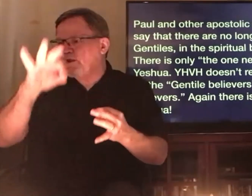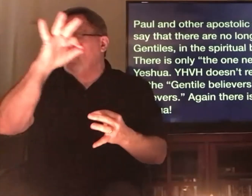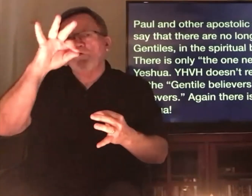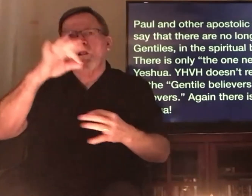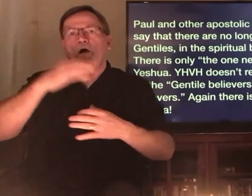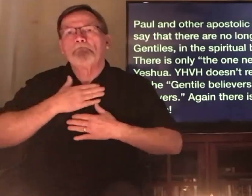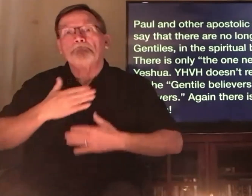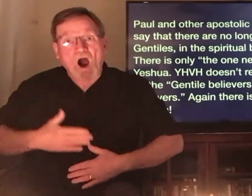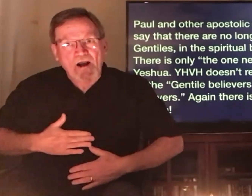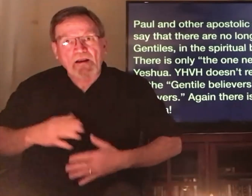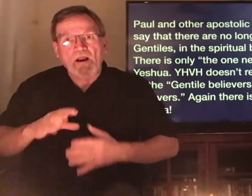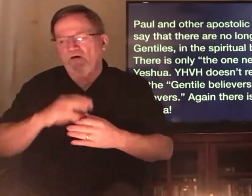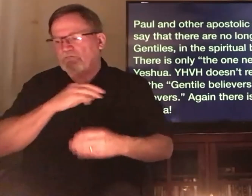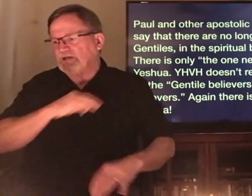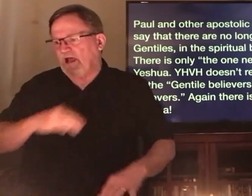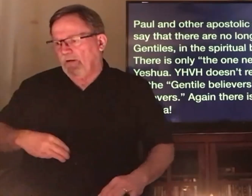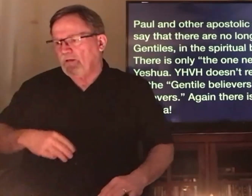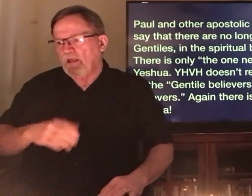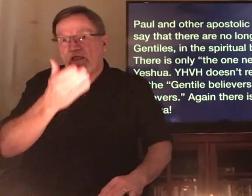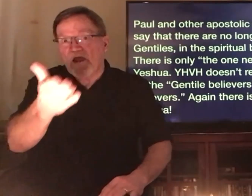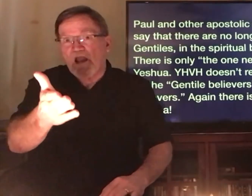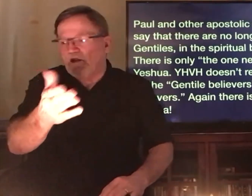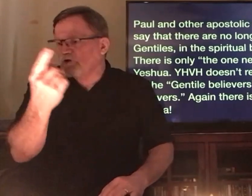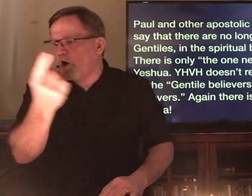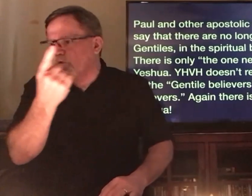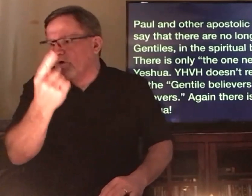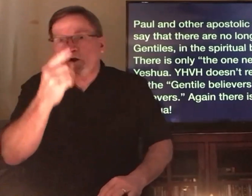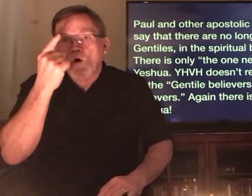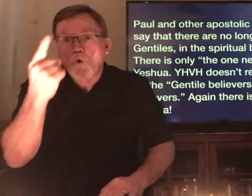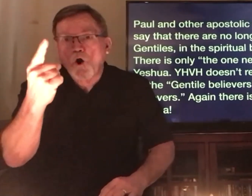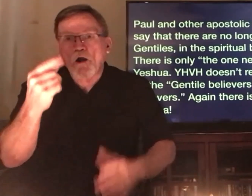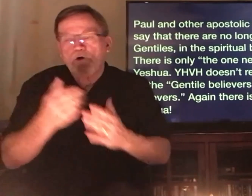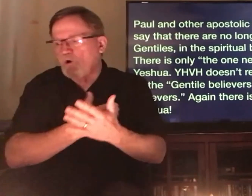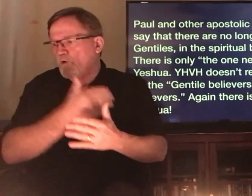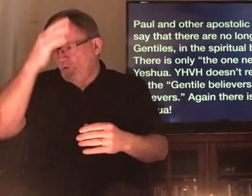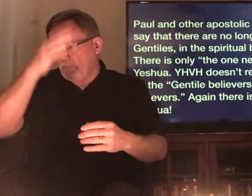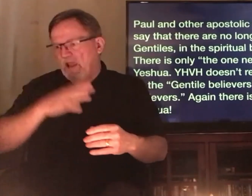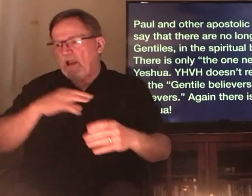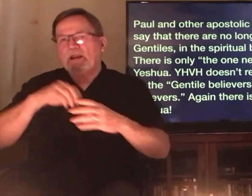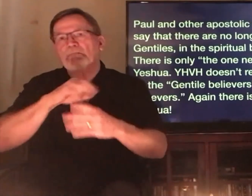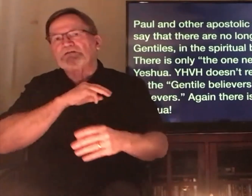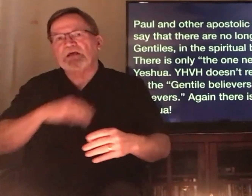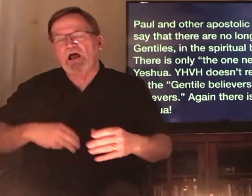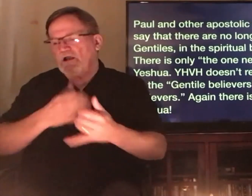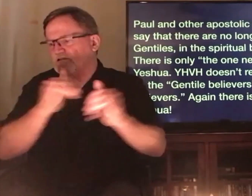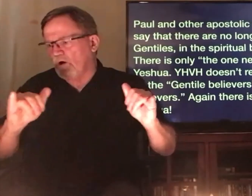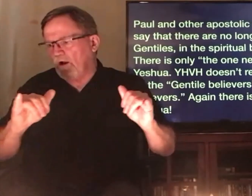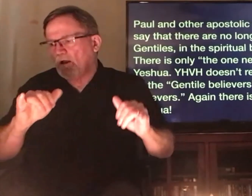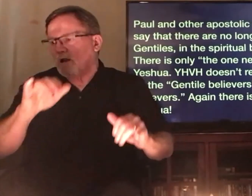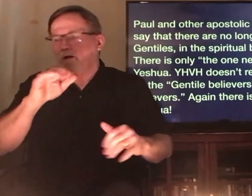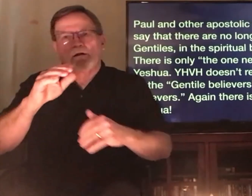Gentile believers, John receive them, blessing the covenant with him. Now, neither